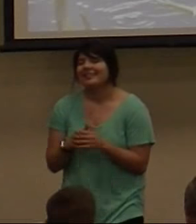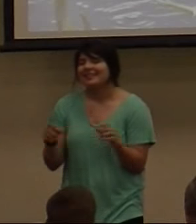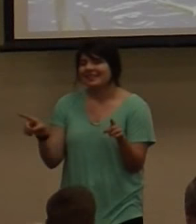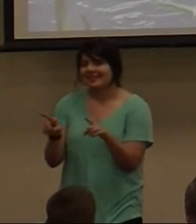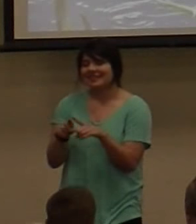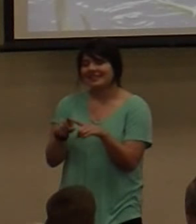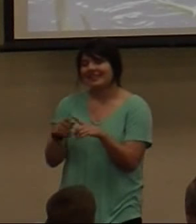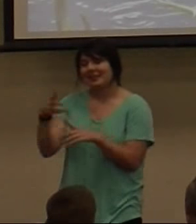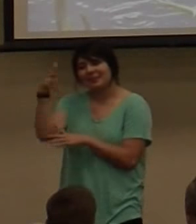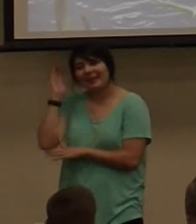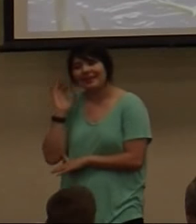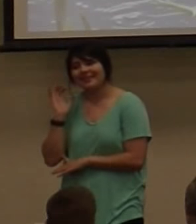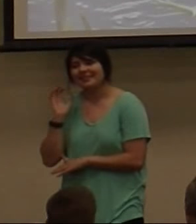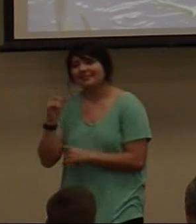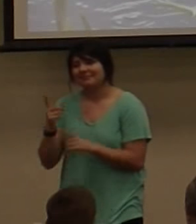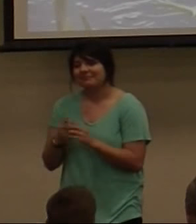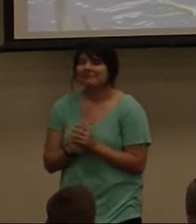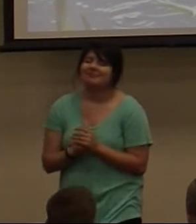lions.